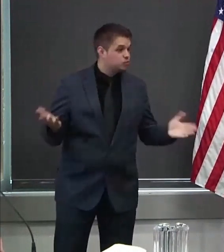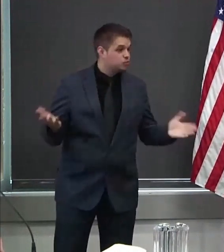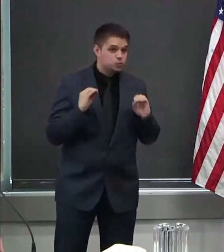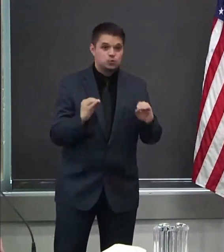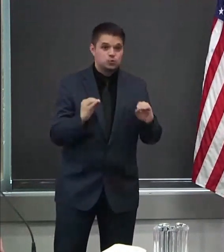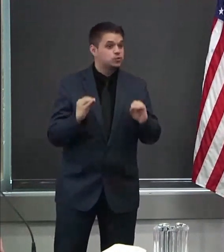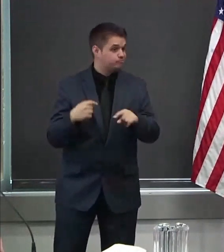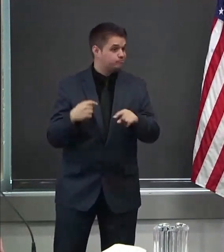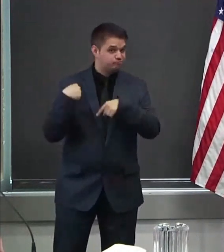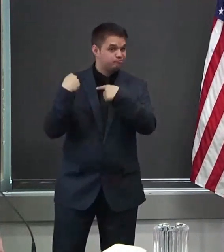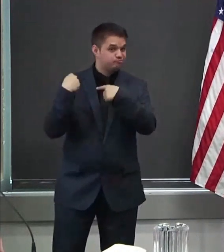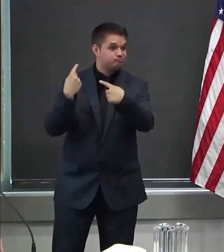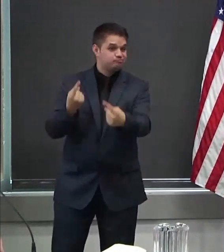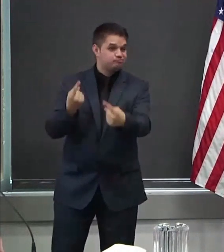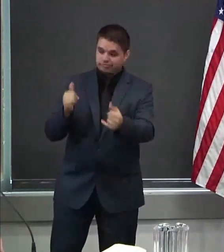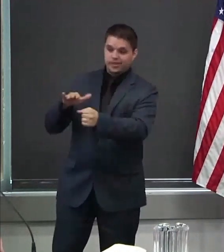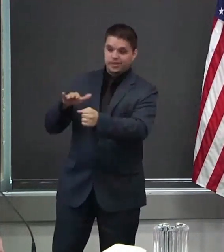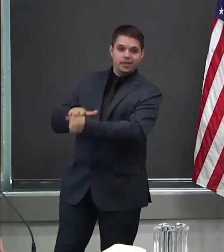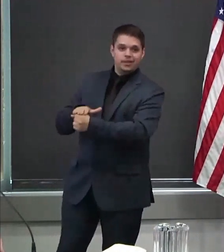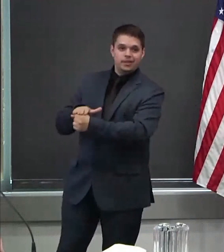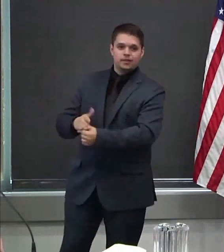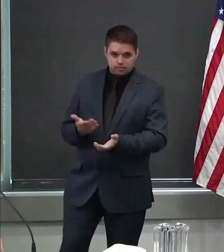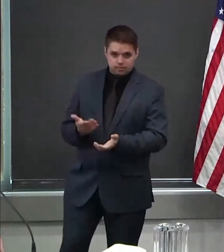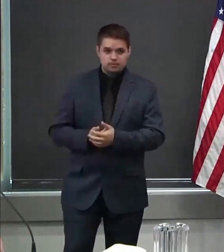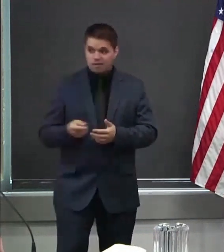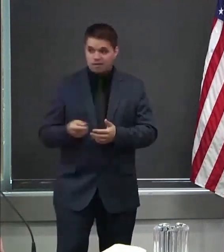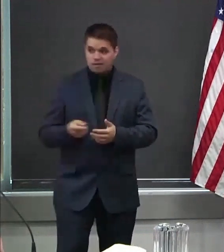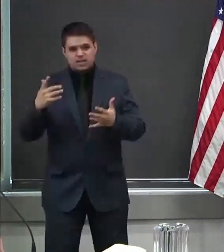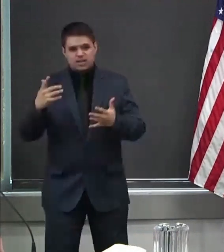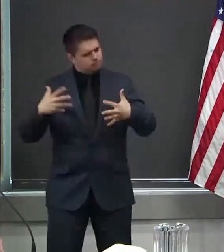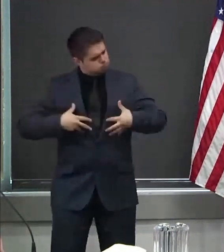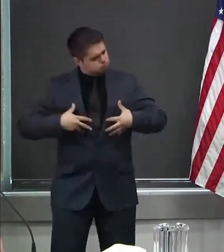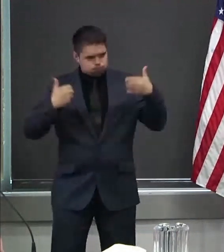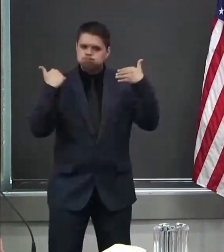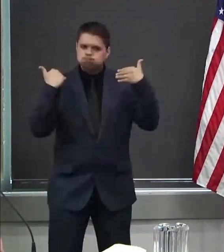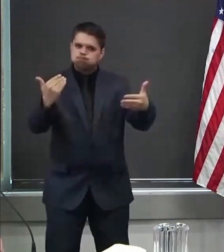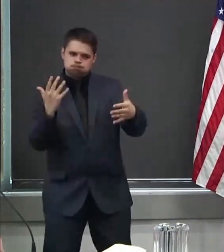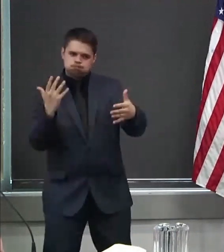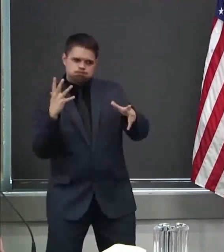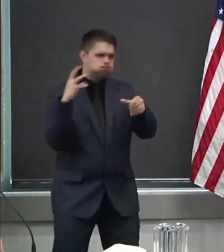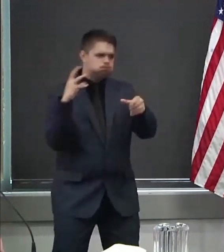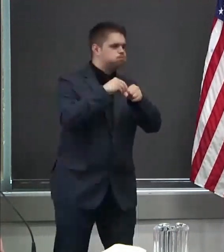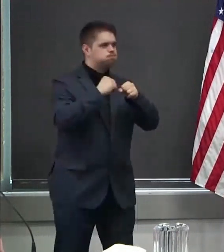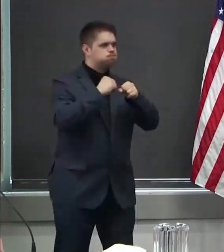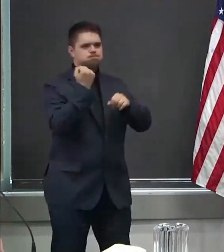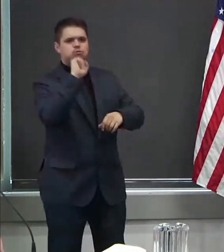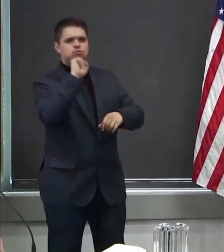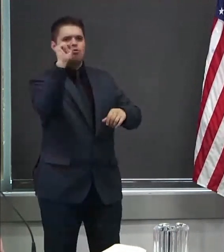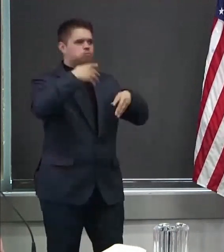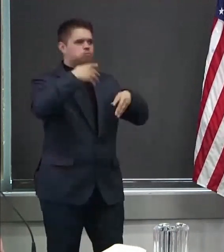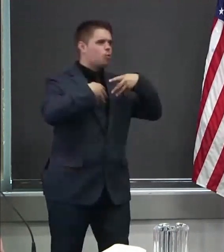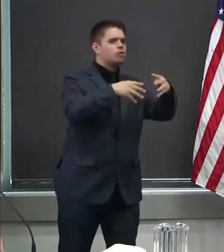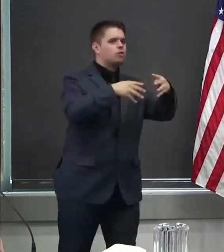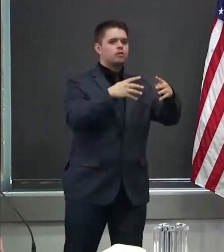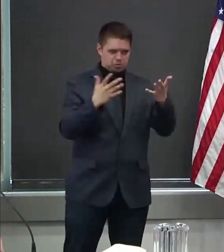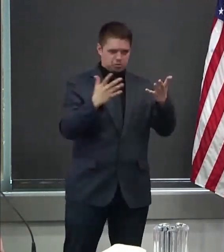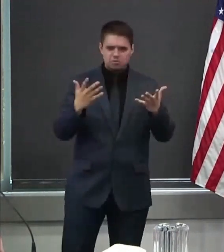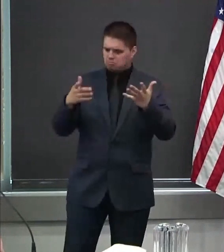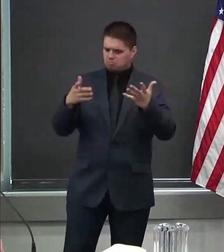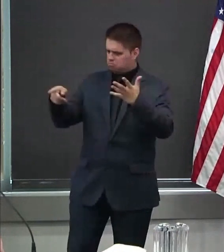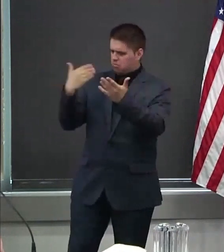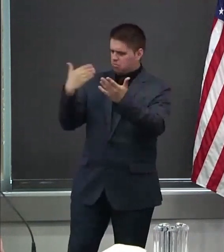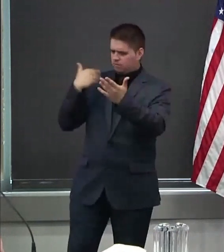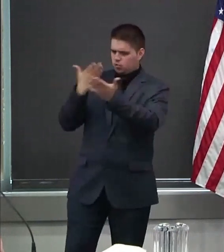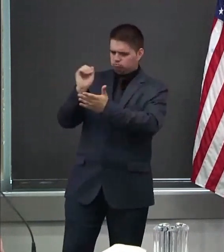Oregonians express that frustration, that anger, and that outrage. It took my